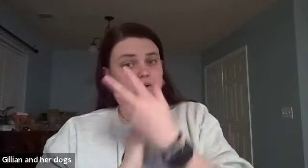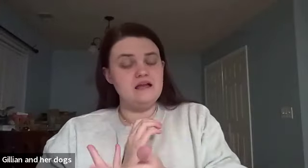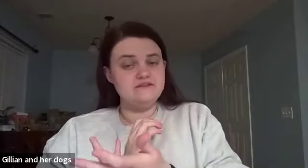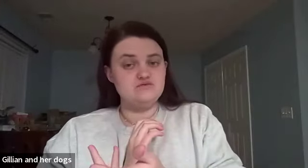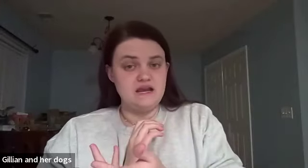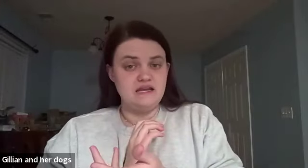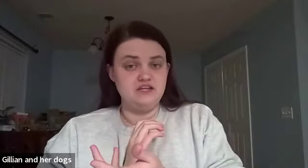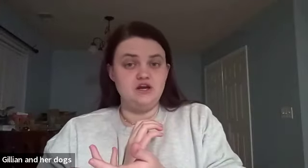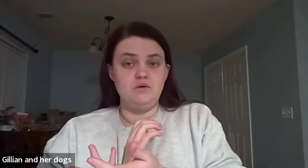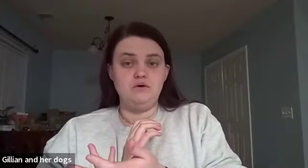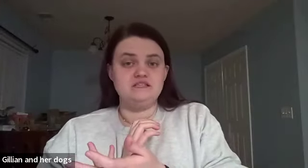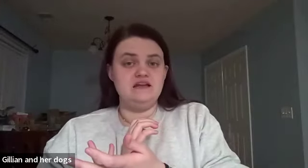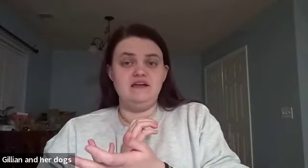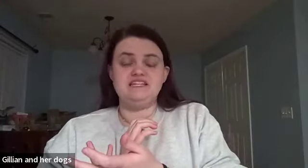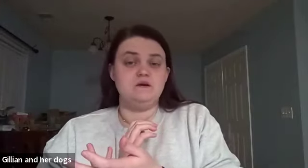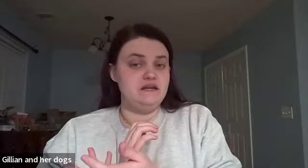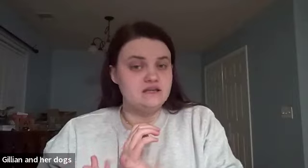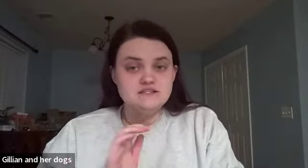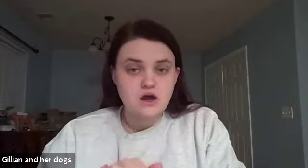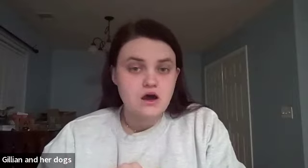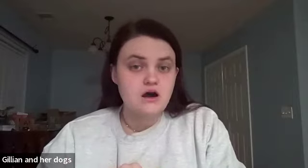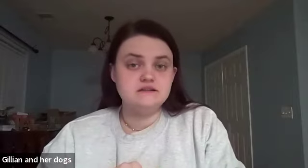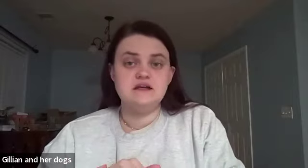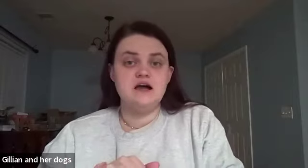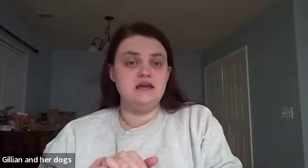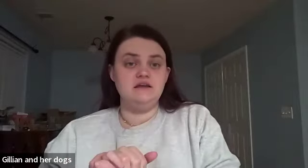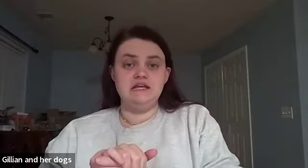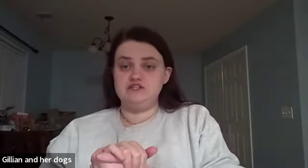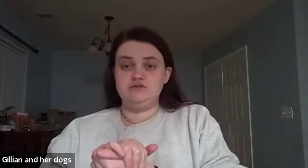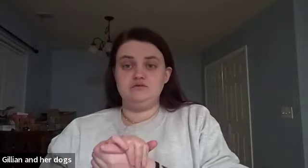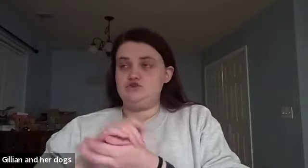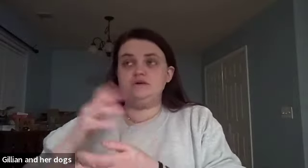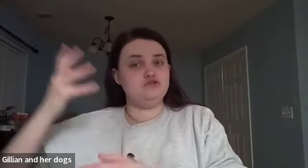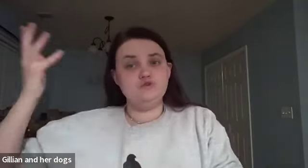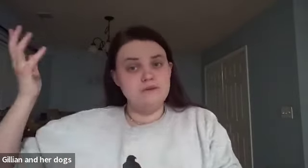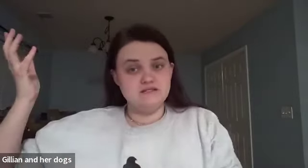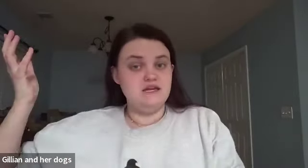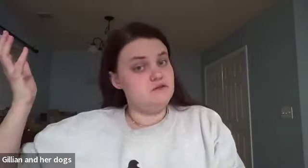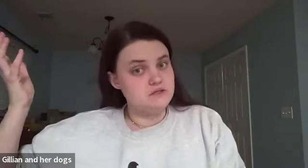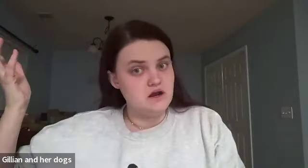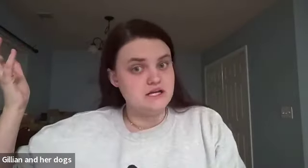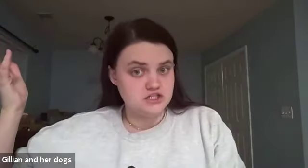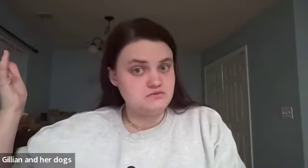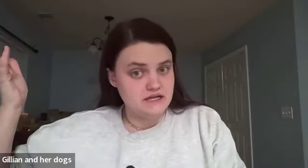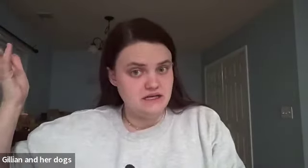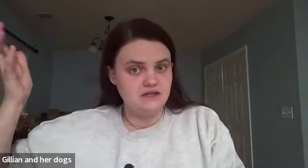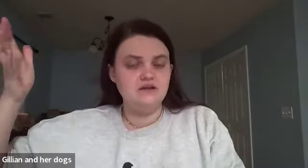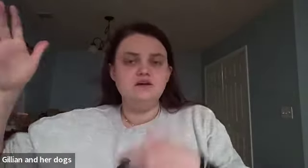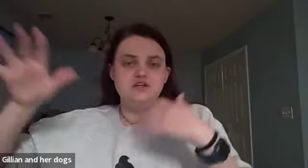Or like if it's raining, we'll say like it's raining cats and dogs, like it's a torrential storm outside, even though it's not, it's just raining.